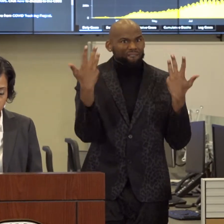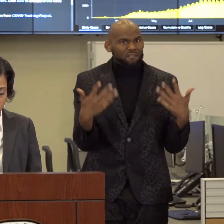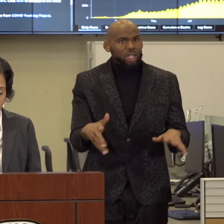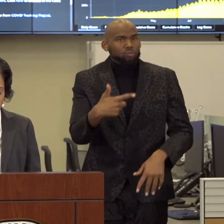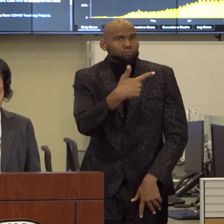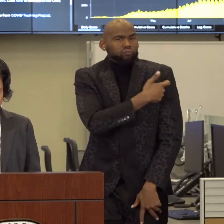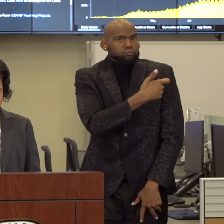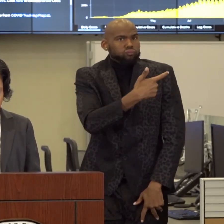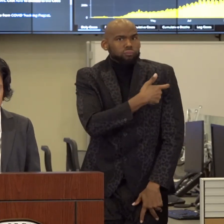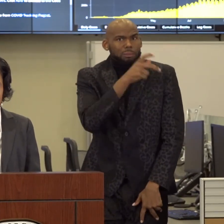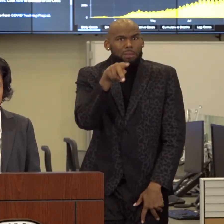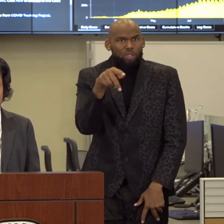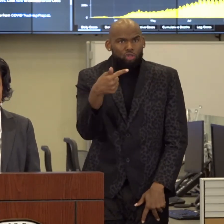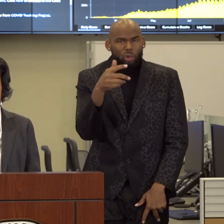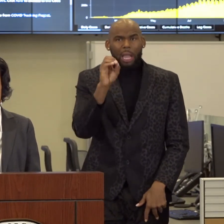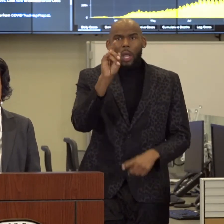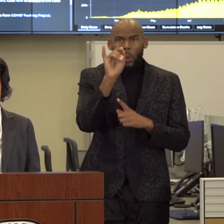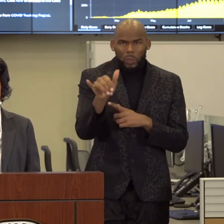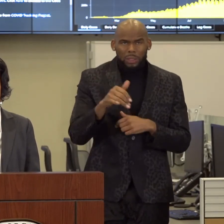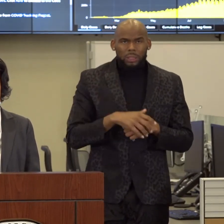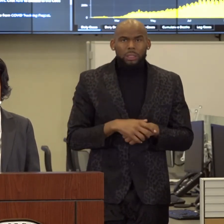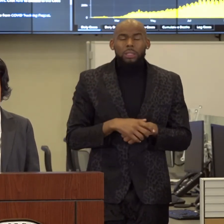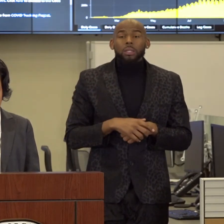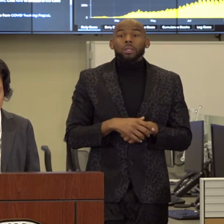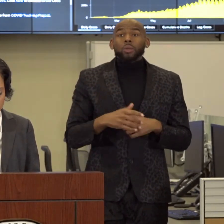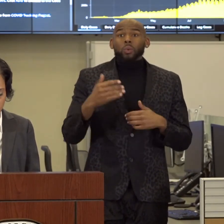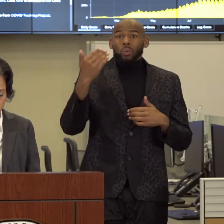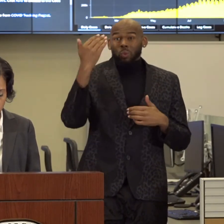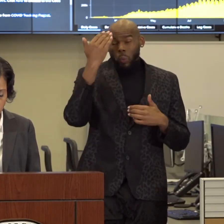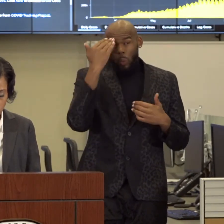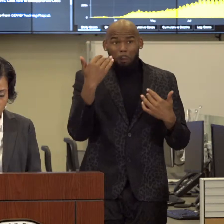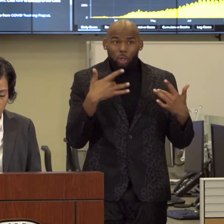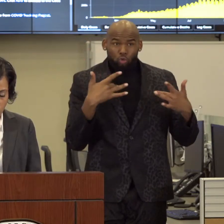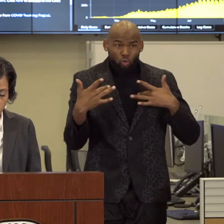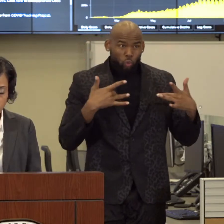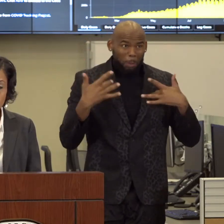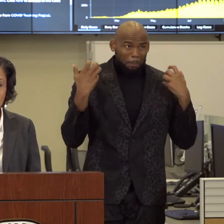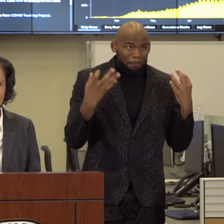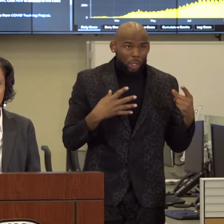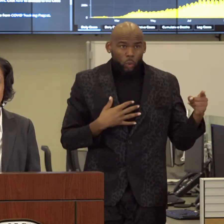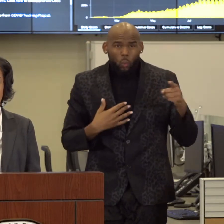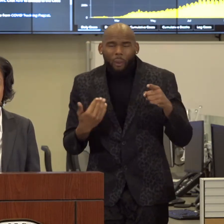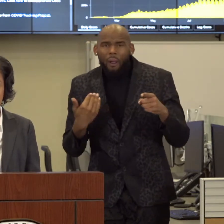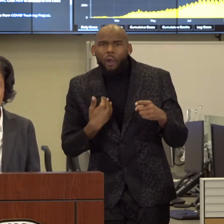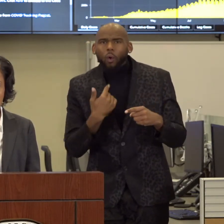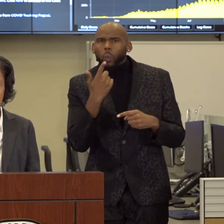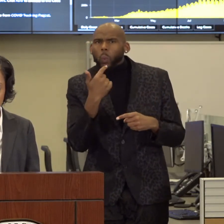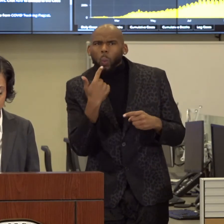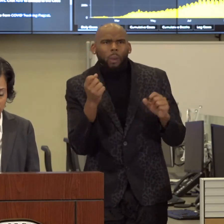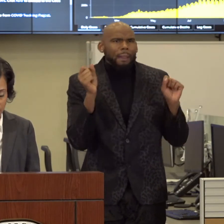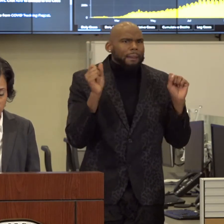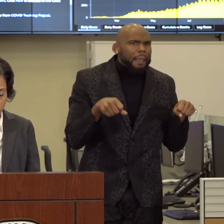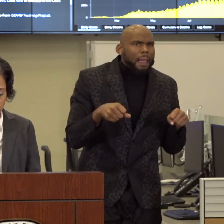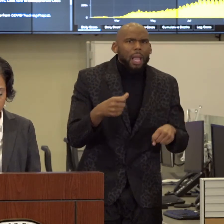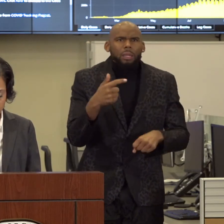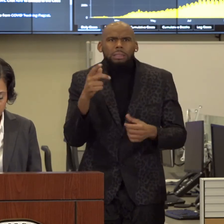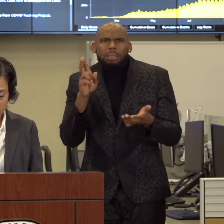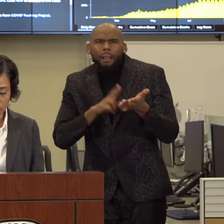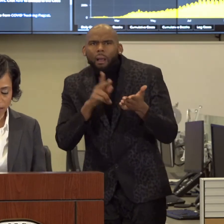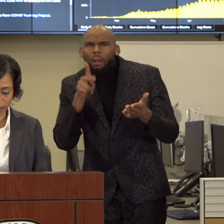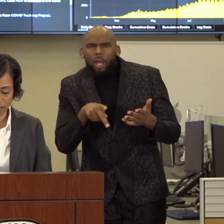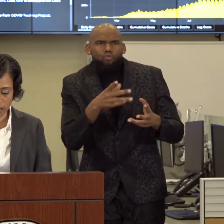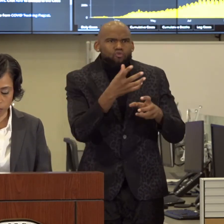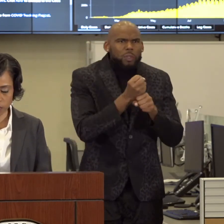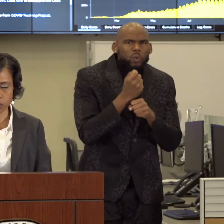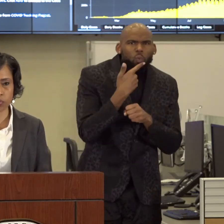in Prince George's County. I know at the outset there have been many, many concerns over who has been able to sign up and